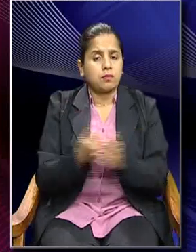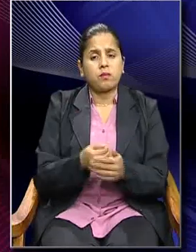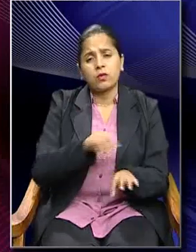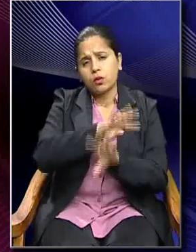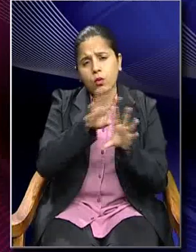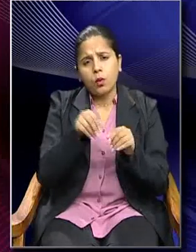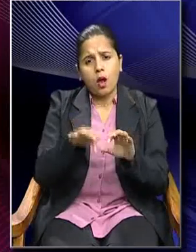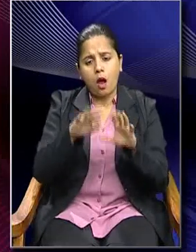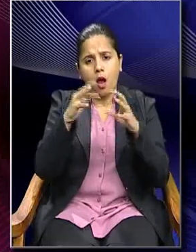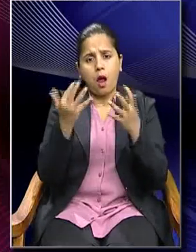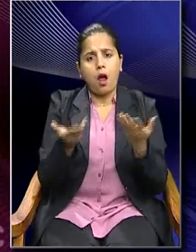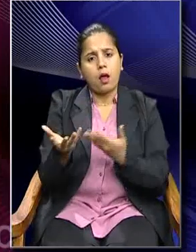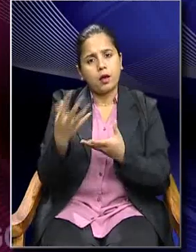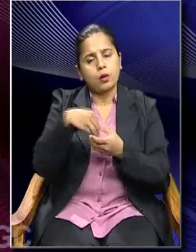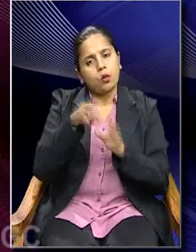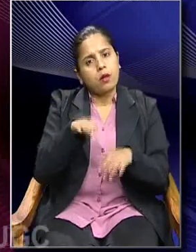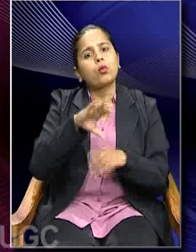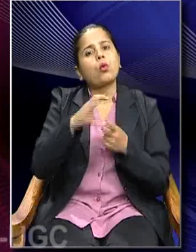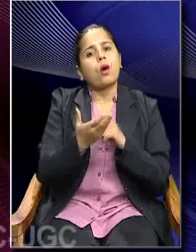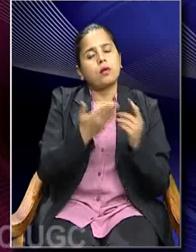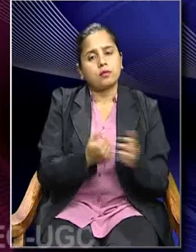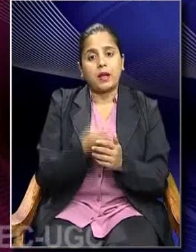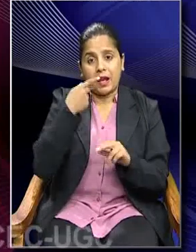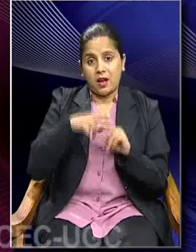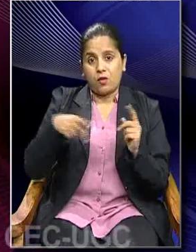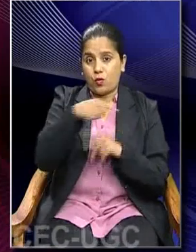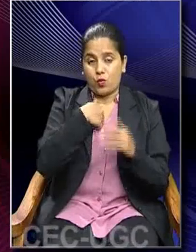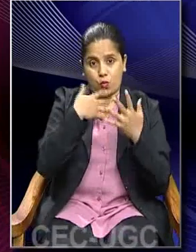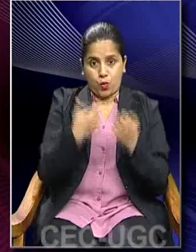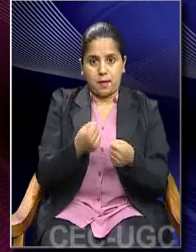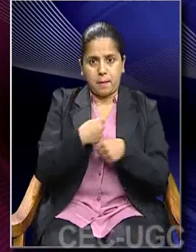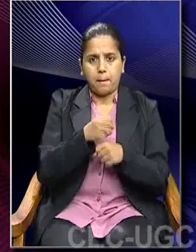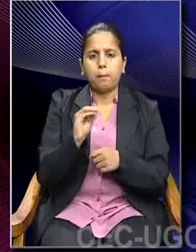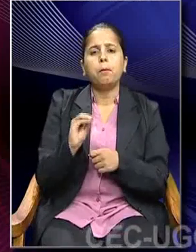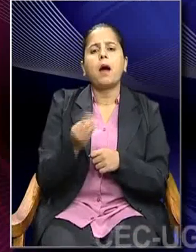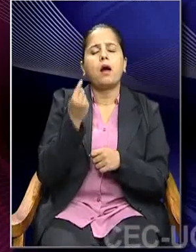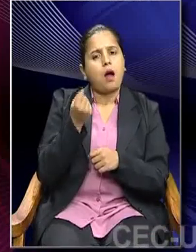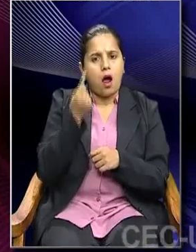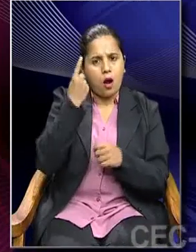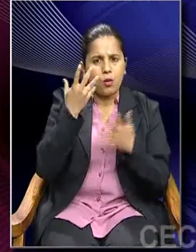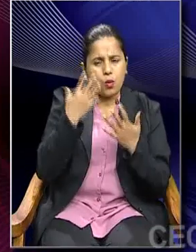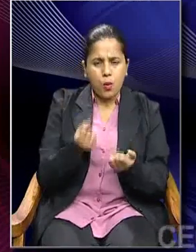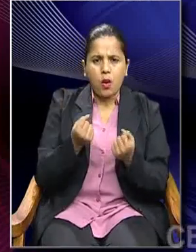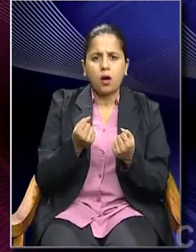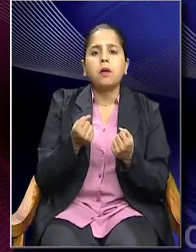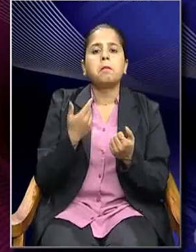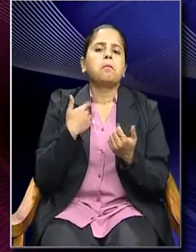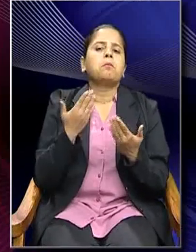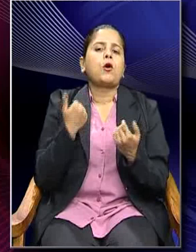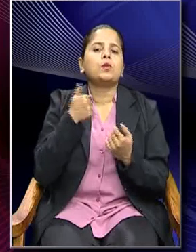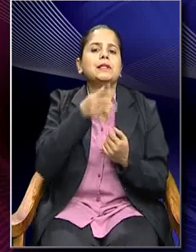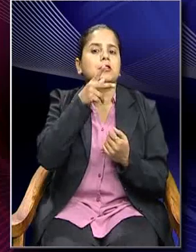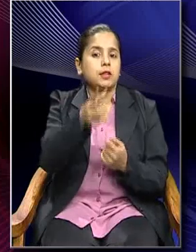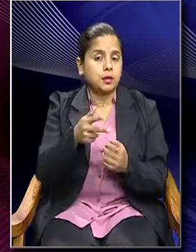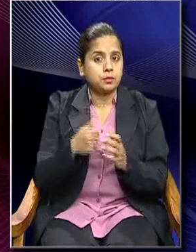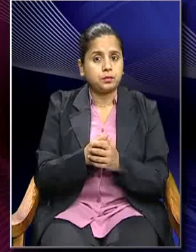the earth is included in it. Now if we were to make a kind of a better understanding, we can say that